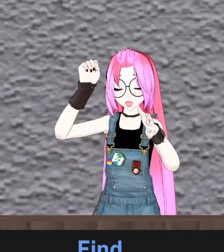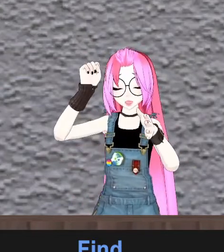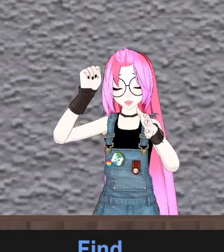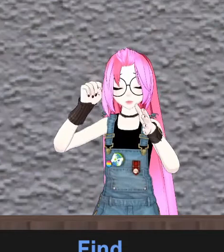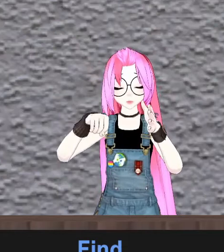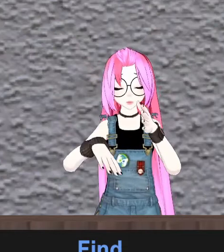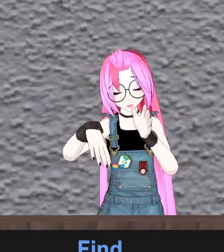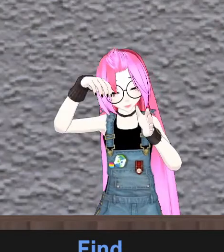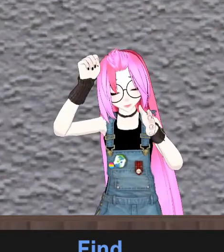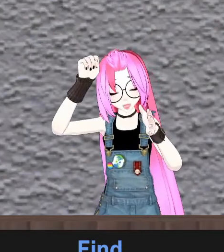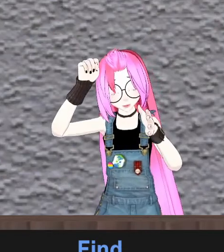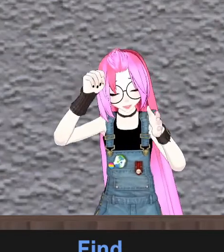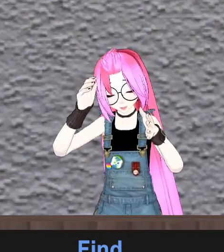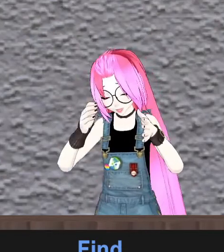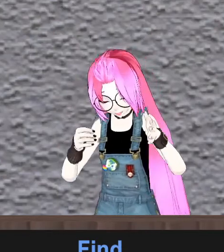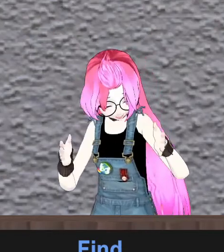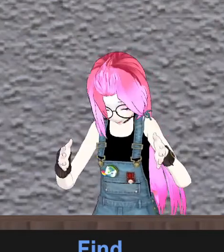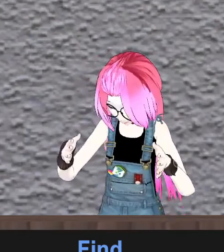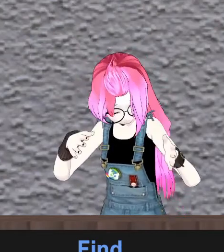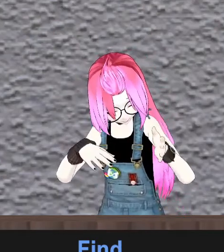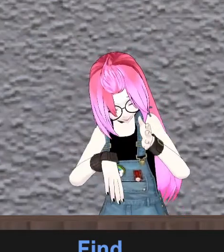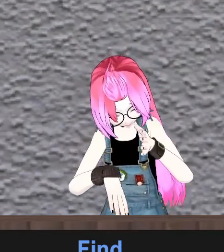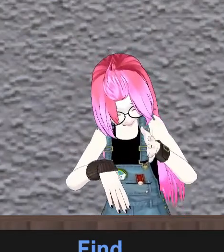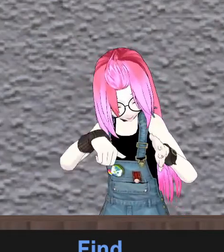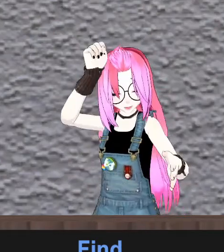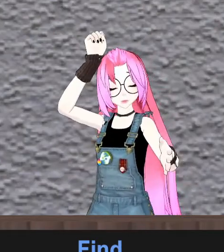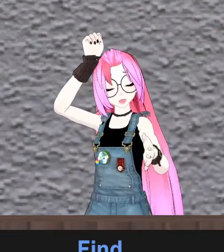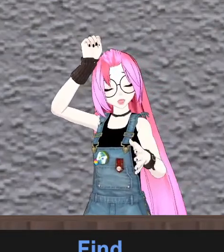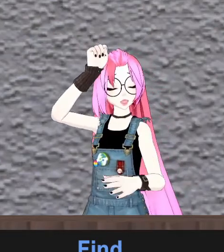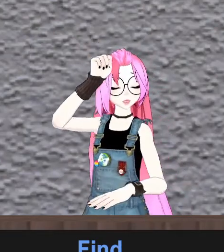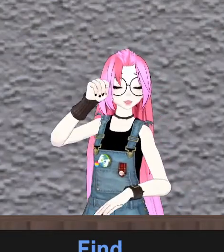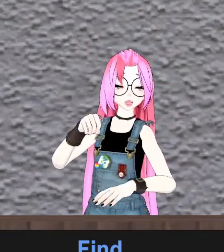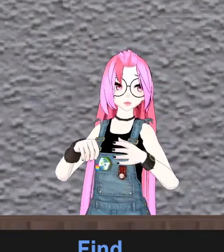Find. Find. Put all these things in this. Which one am I going to find? This one.